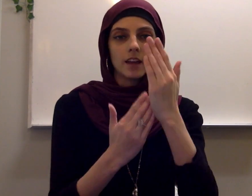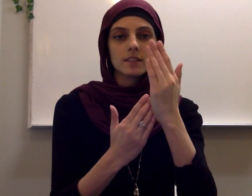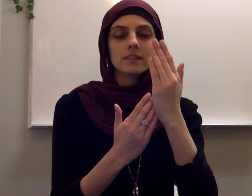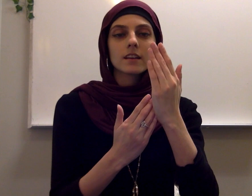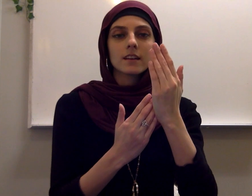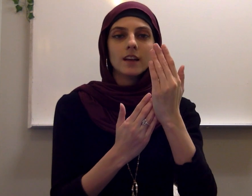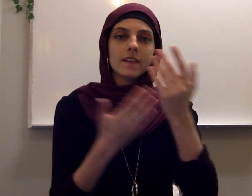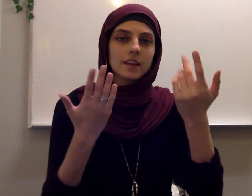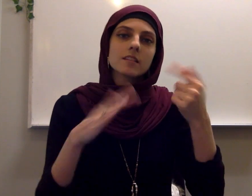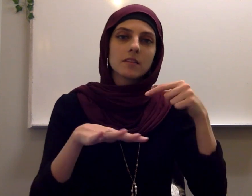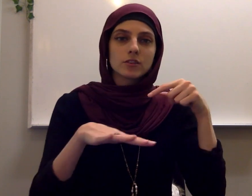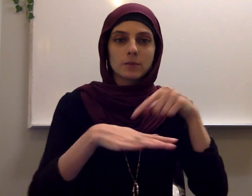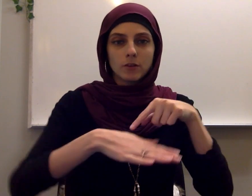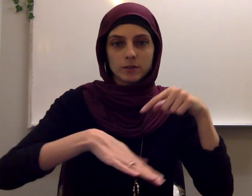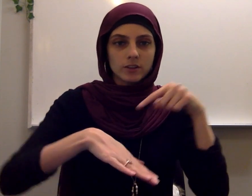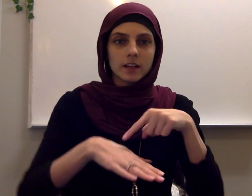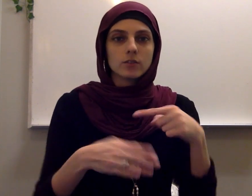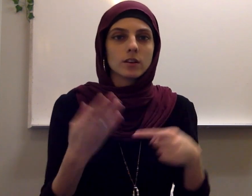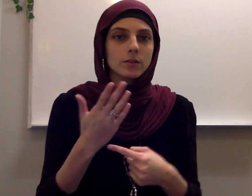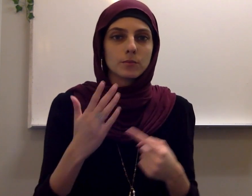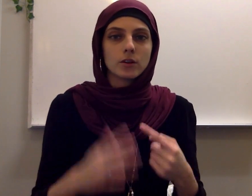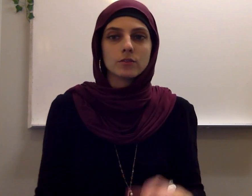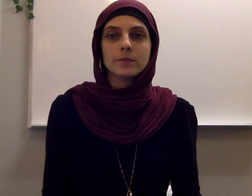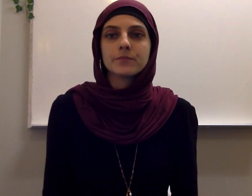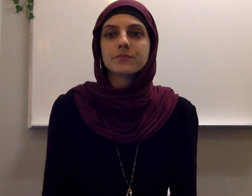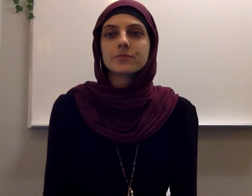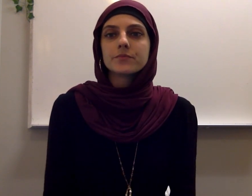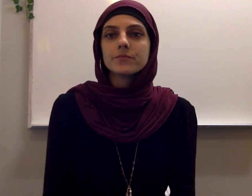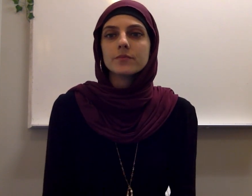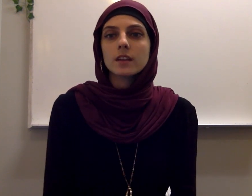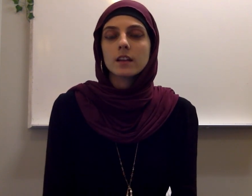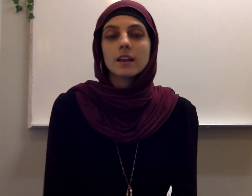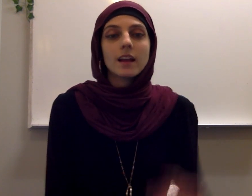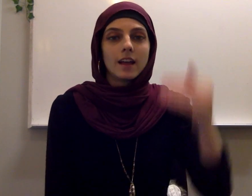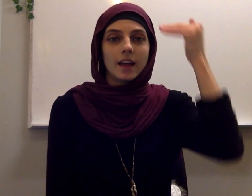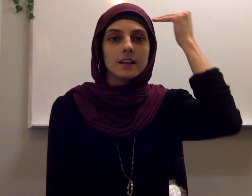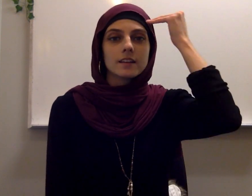Hands. And then if there's something wrong with your hand, you can always point to it. Head.